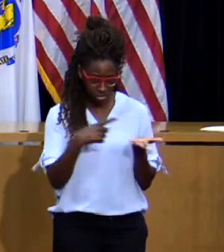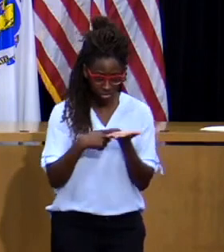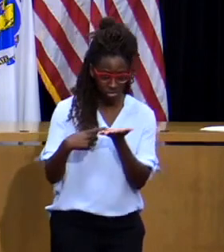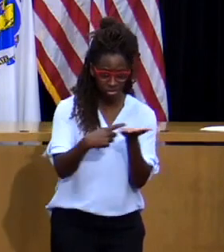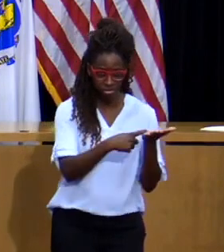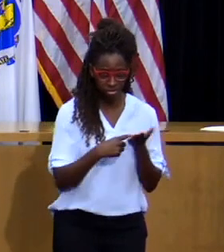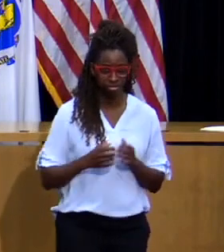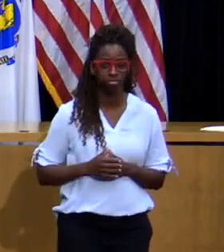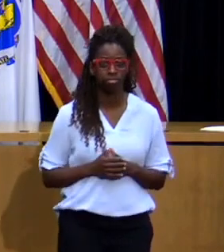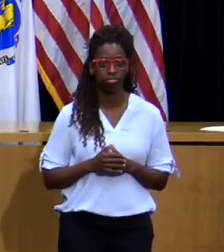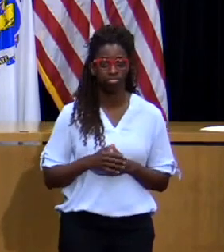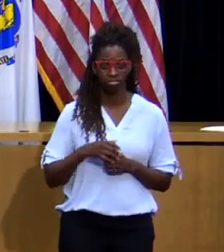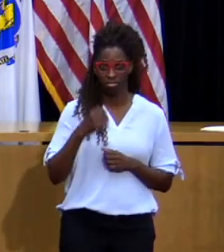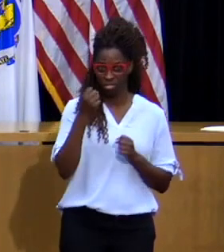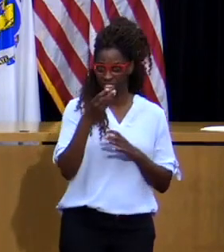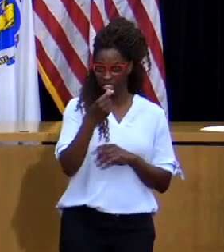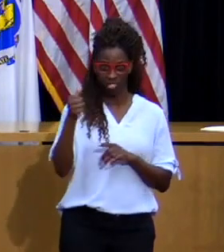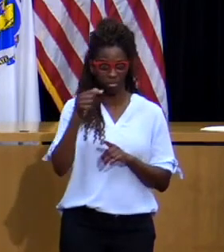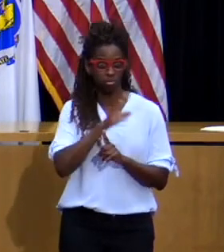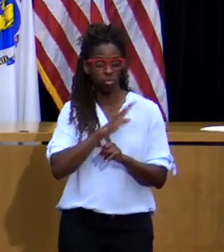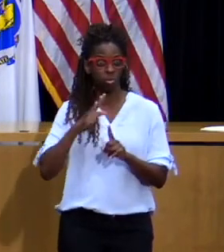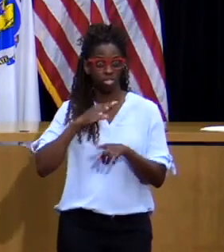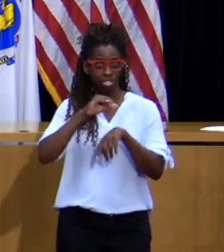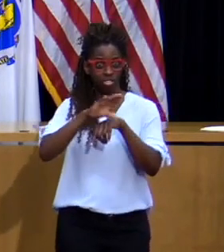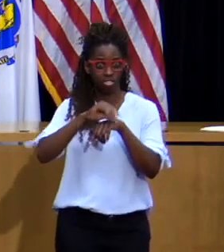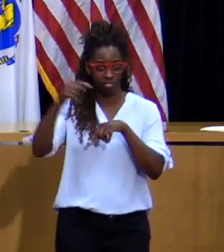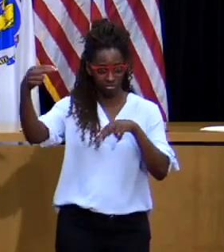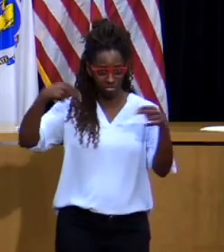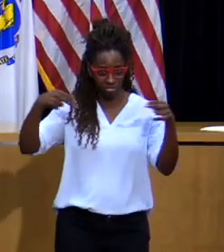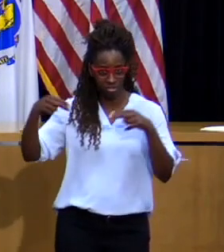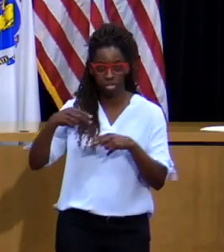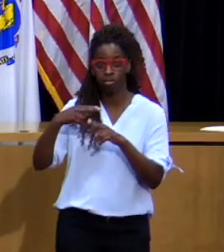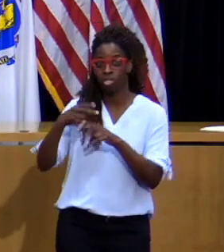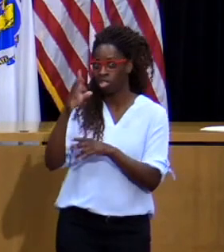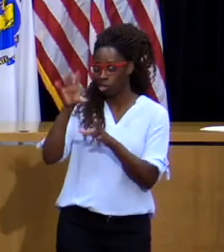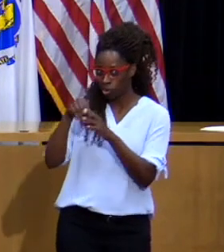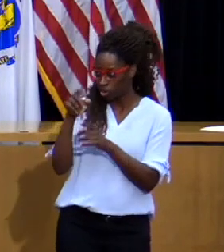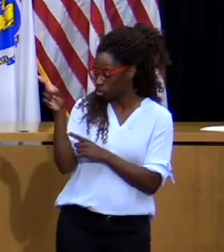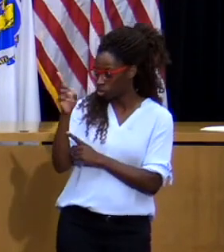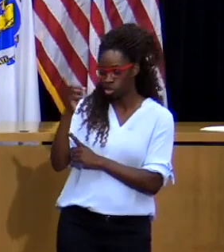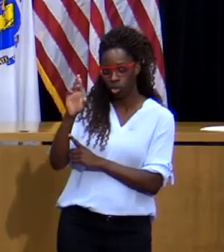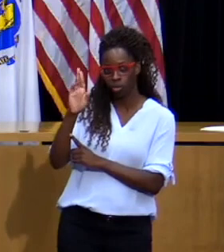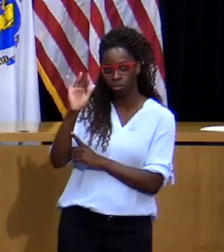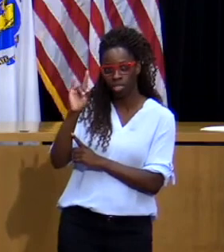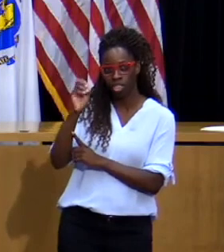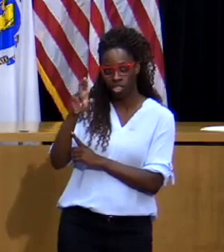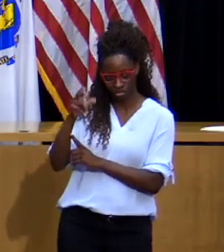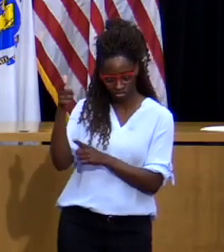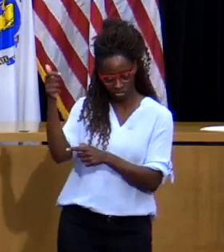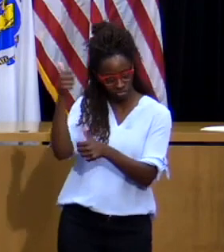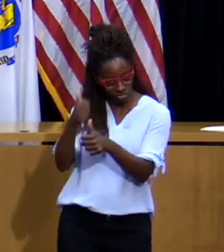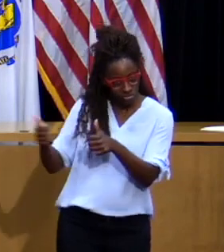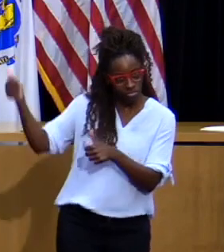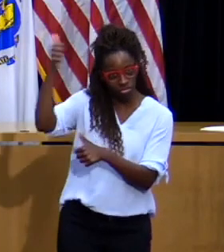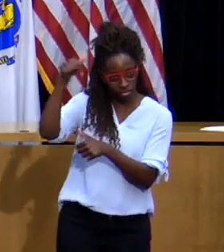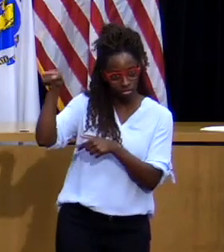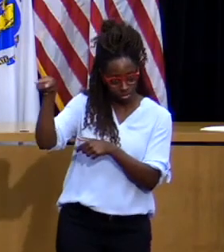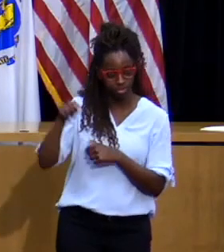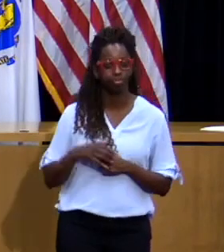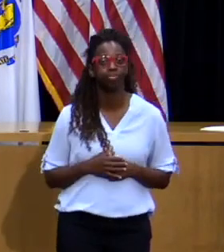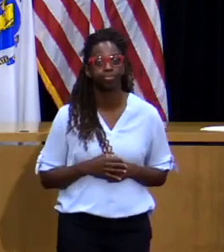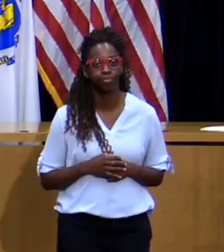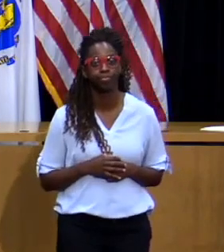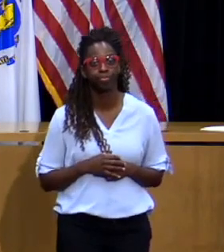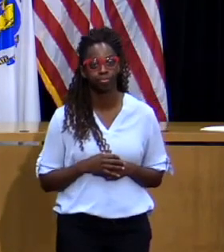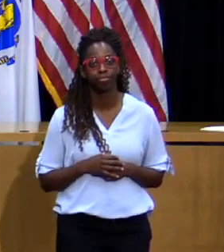on the advisory group, including Dr. Bidinger, who you'll hear from shortly, as the chair. Communities of color